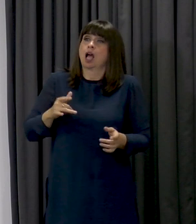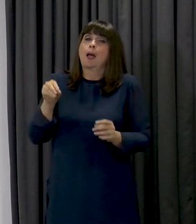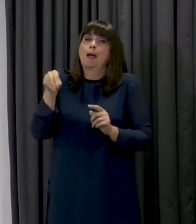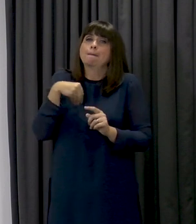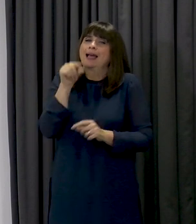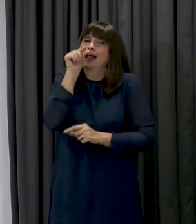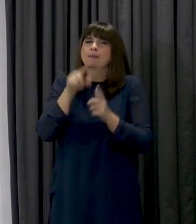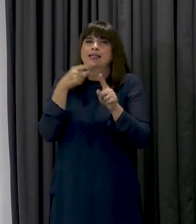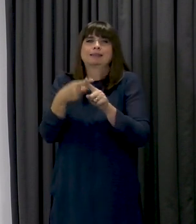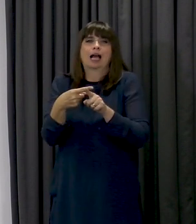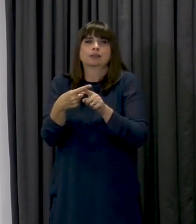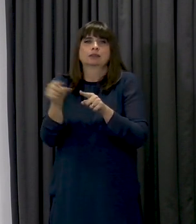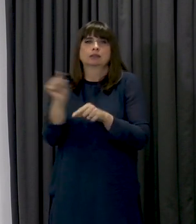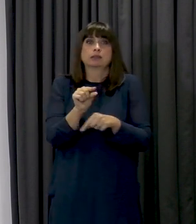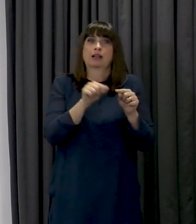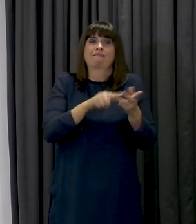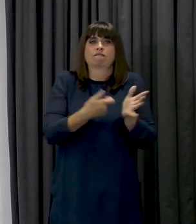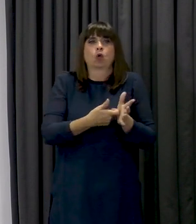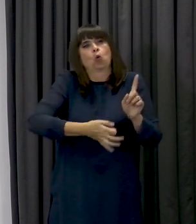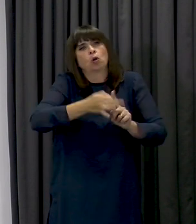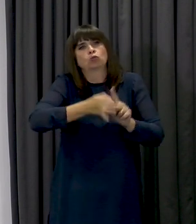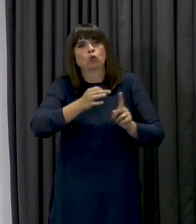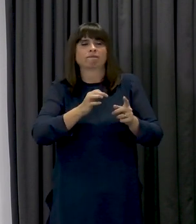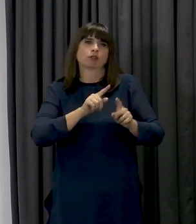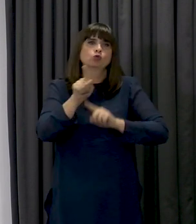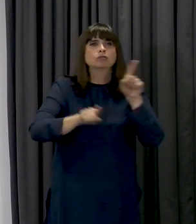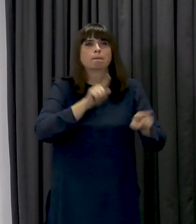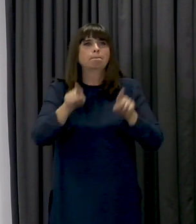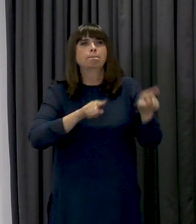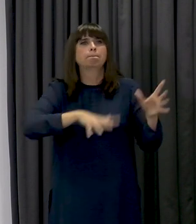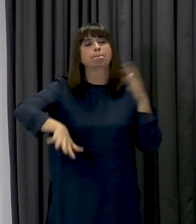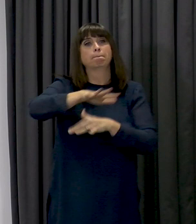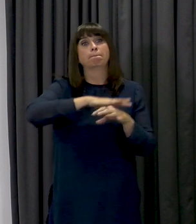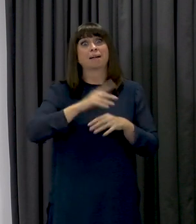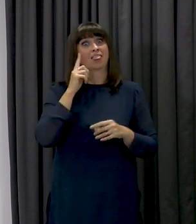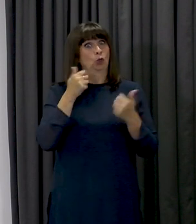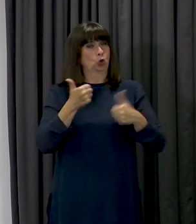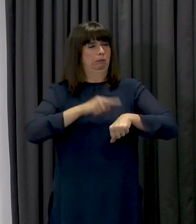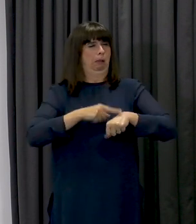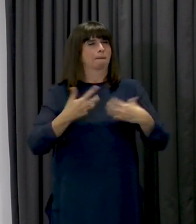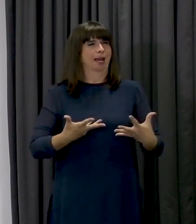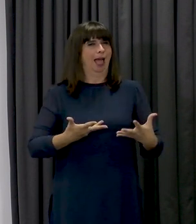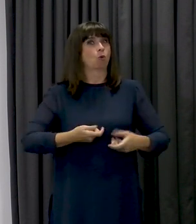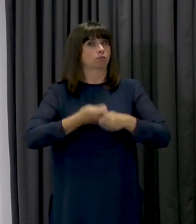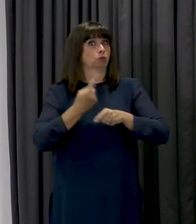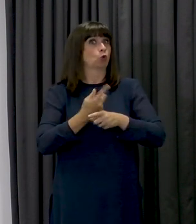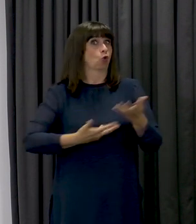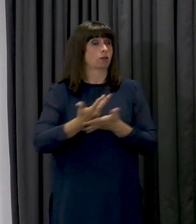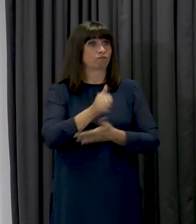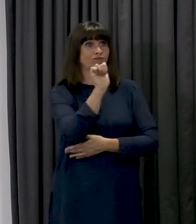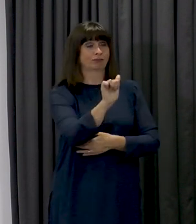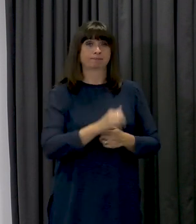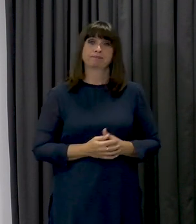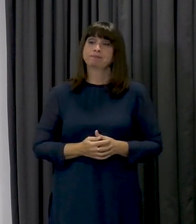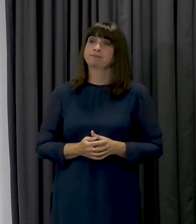a very good idea to me, and now is a good moment to have it. Gareth, diolch yn fawr.